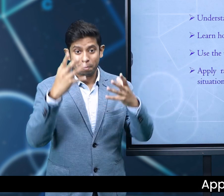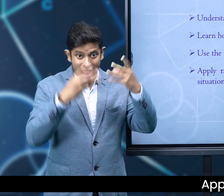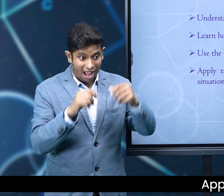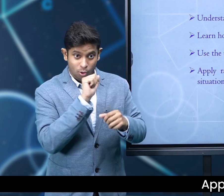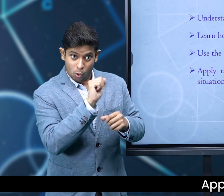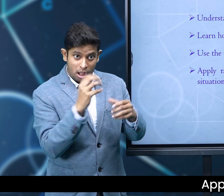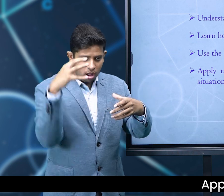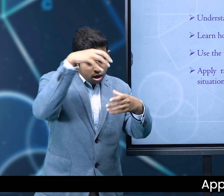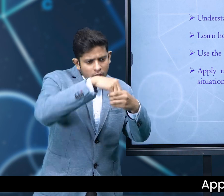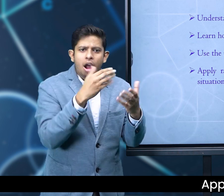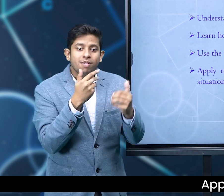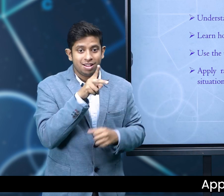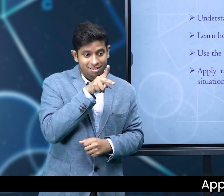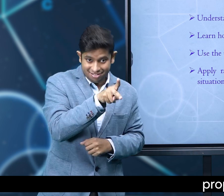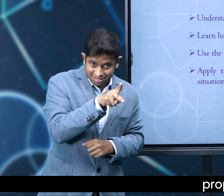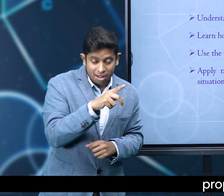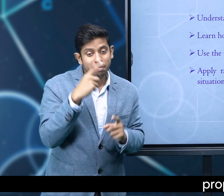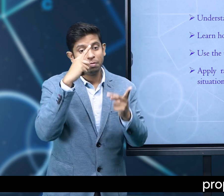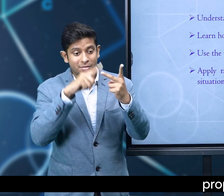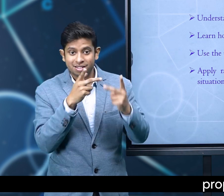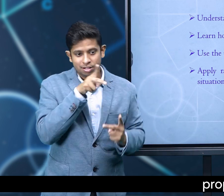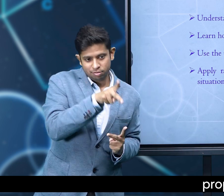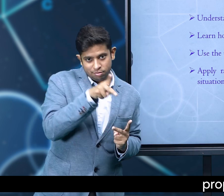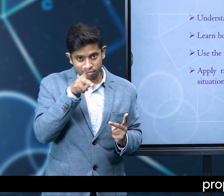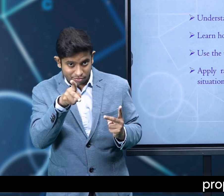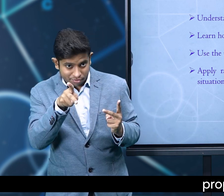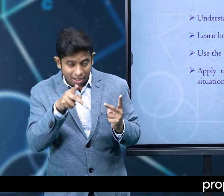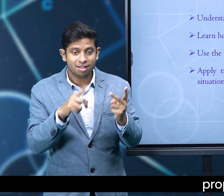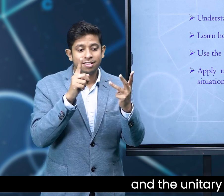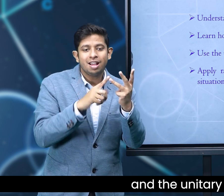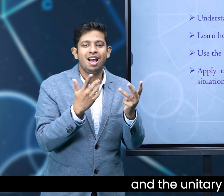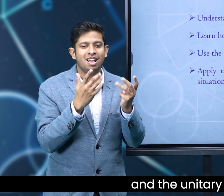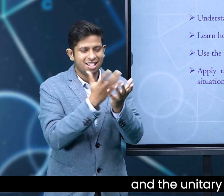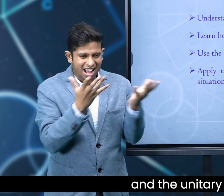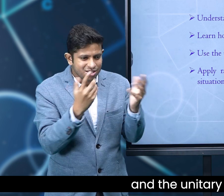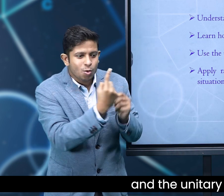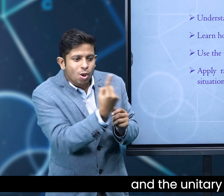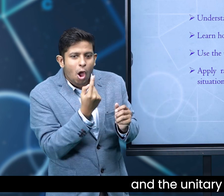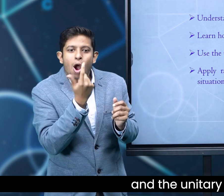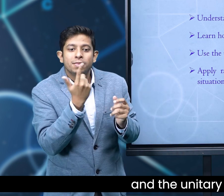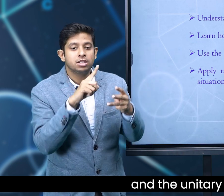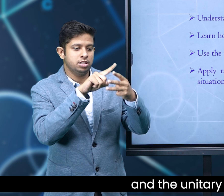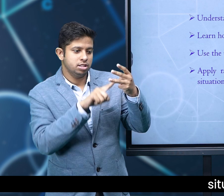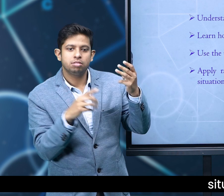Apply ratios, proportions, and the unitary method in everyday